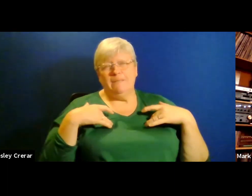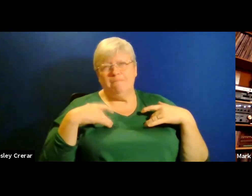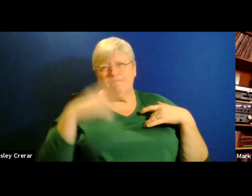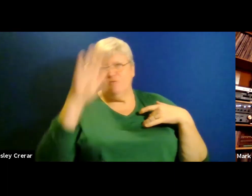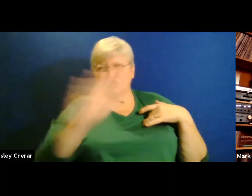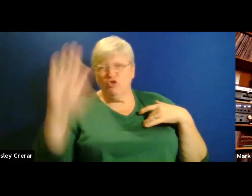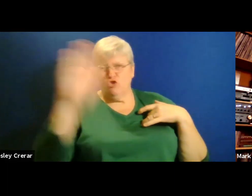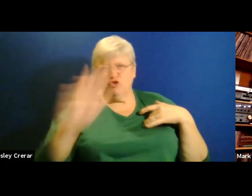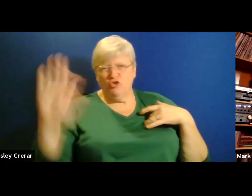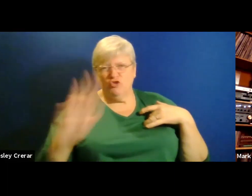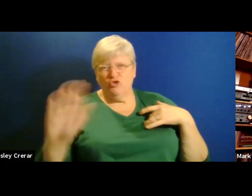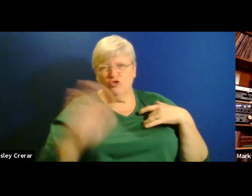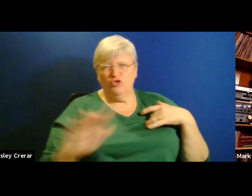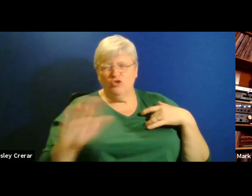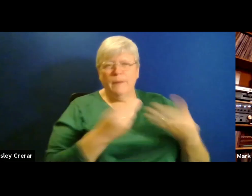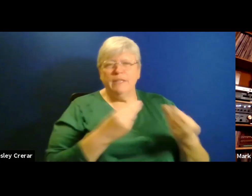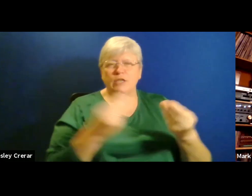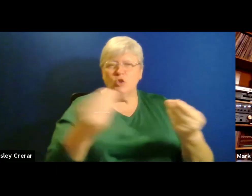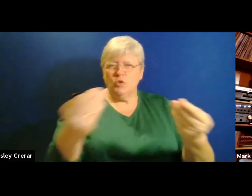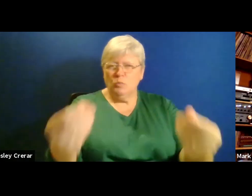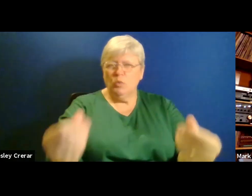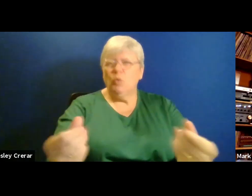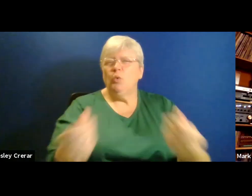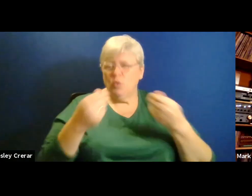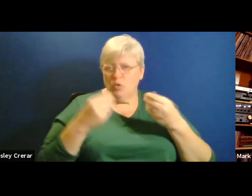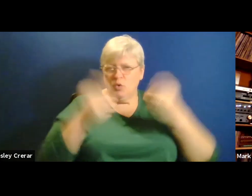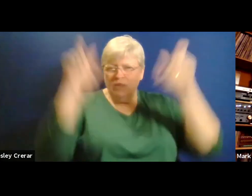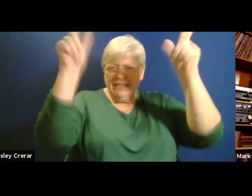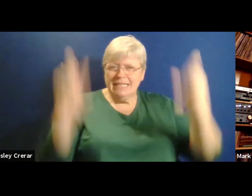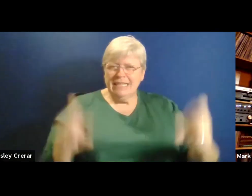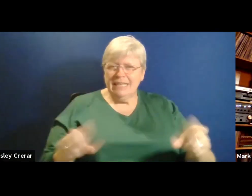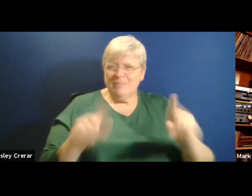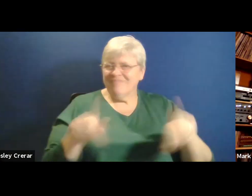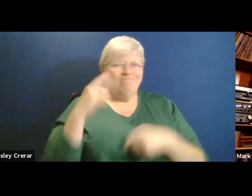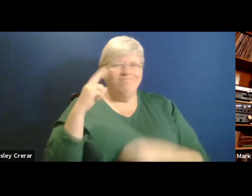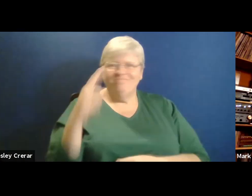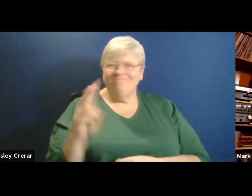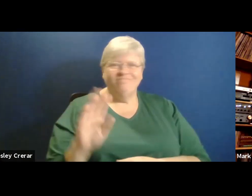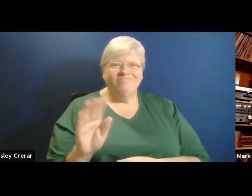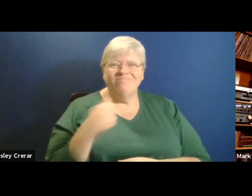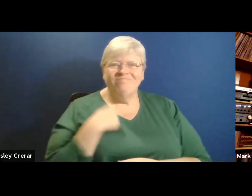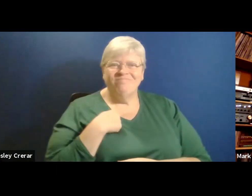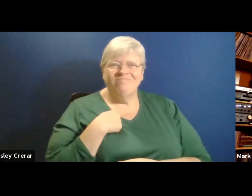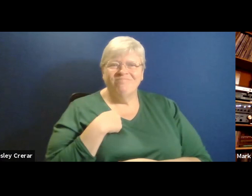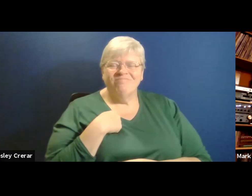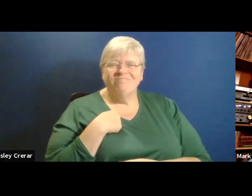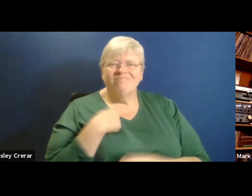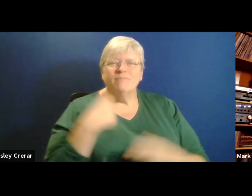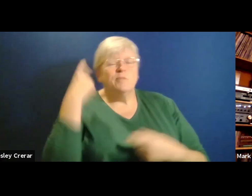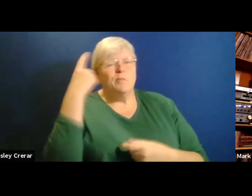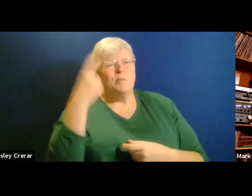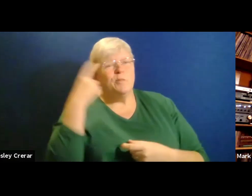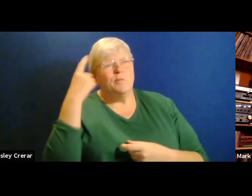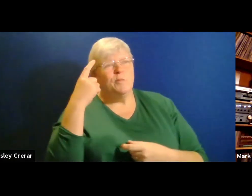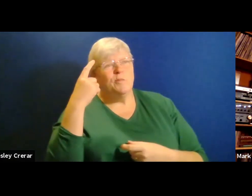them. Then sanded smooth the seams to barely notice. So thinking all's